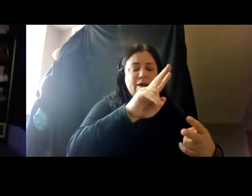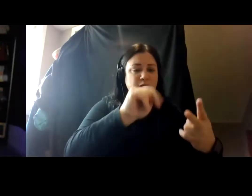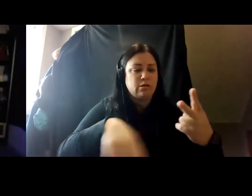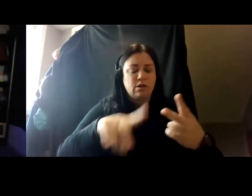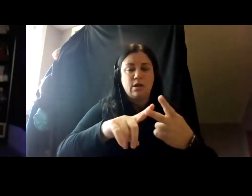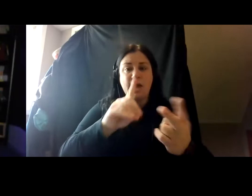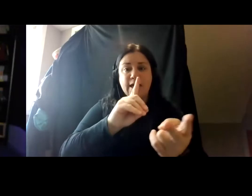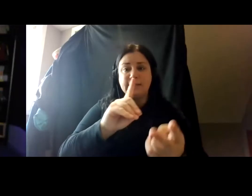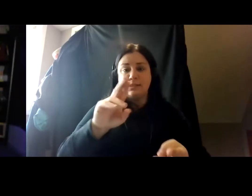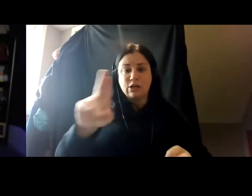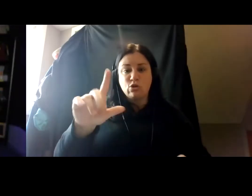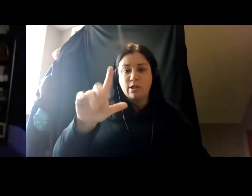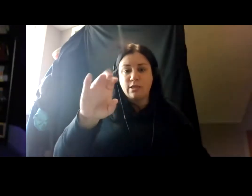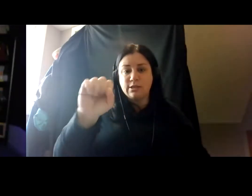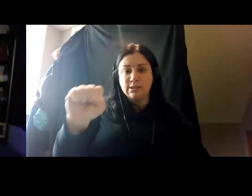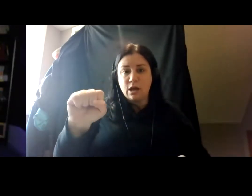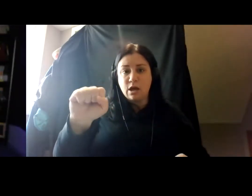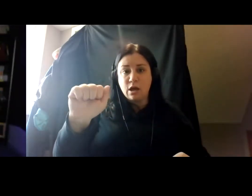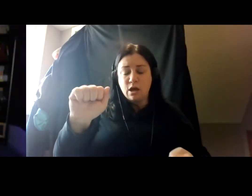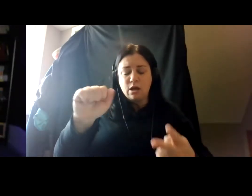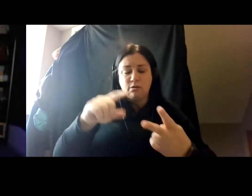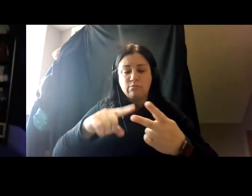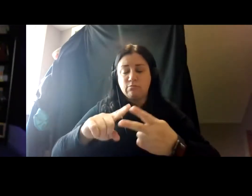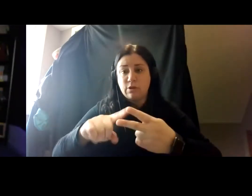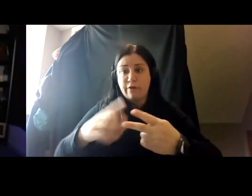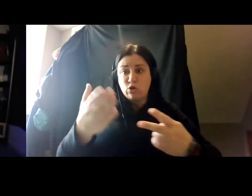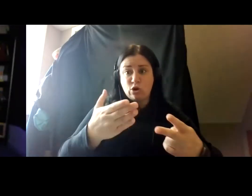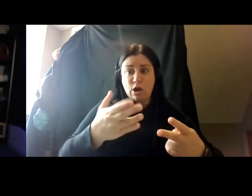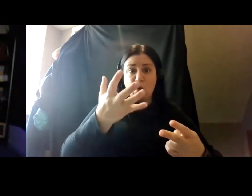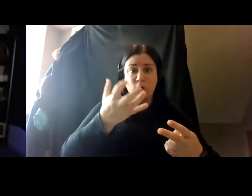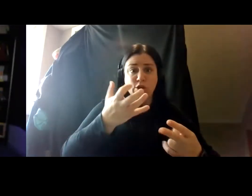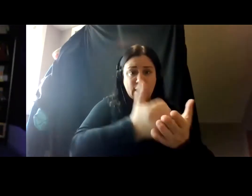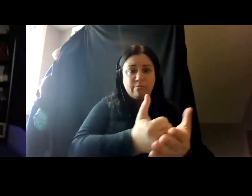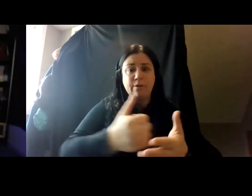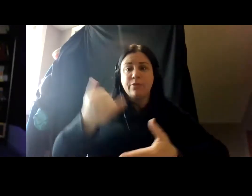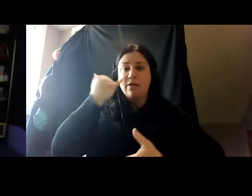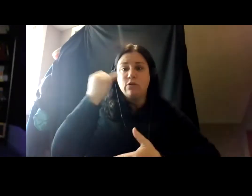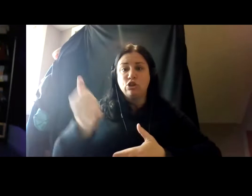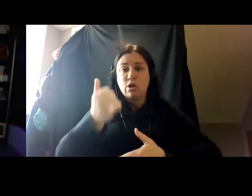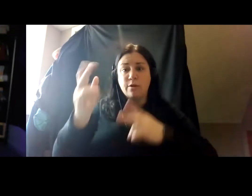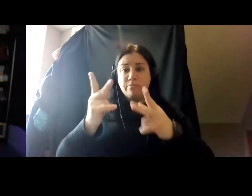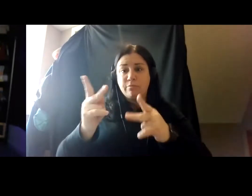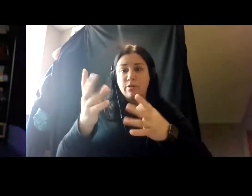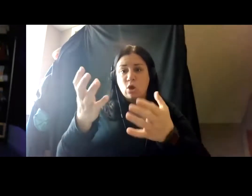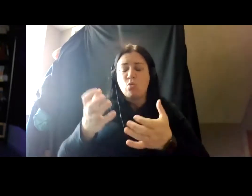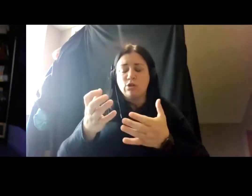if there's one or two more people who would like to help out, looking at the chat, if there's anyone